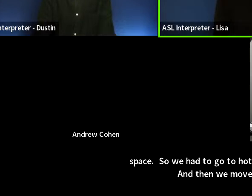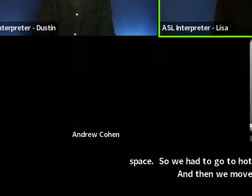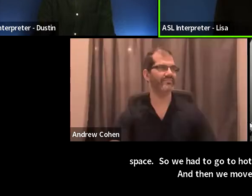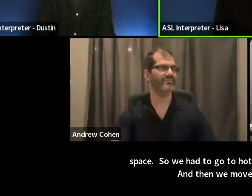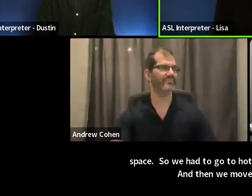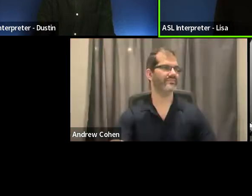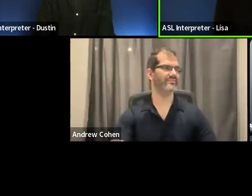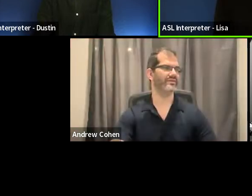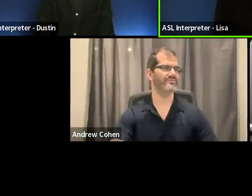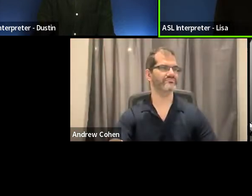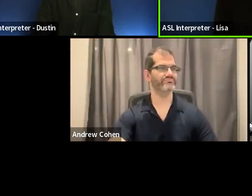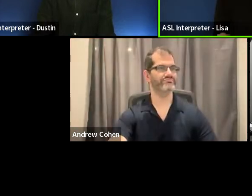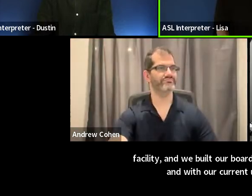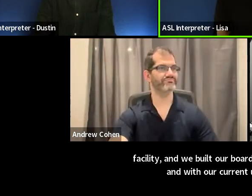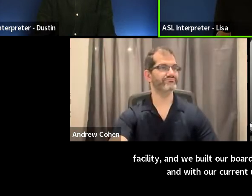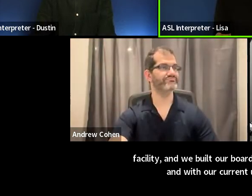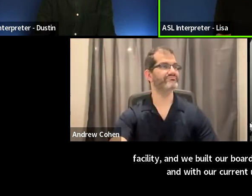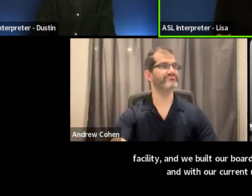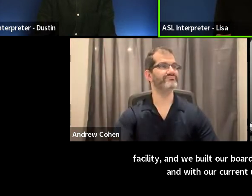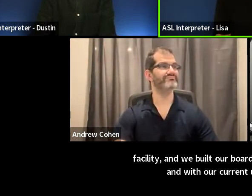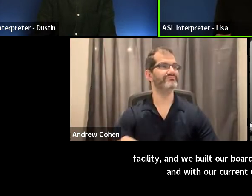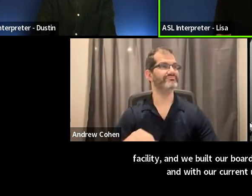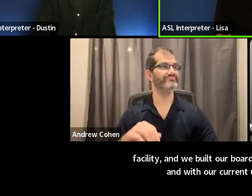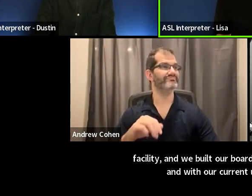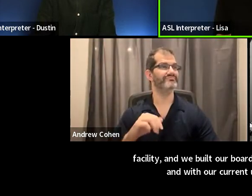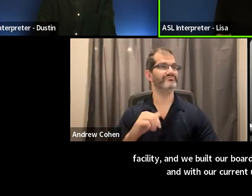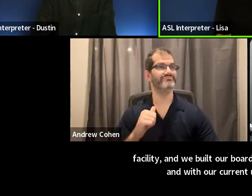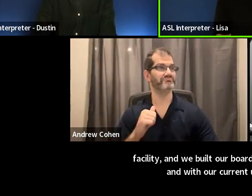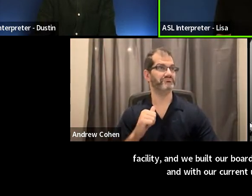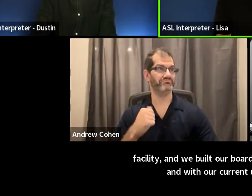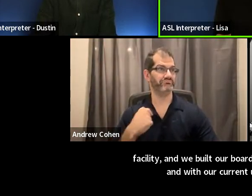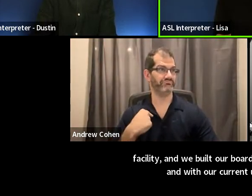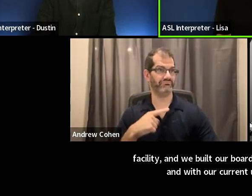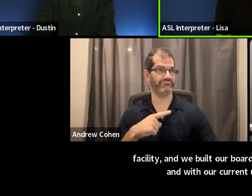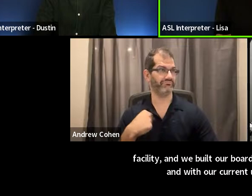So it is a cost-saving measure.